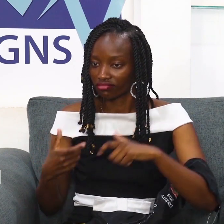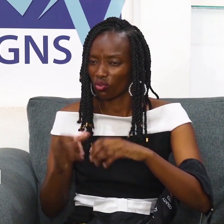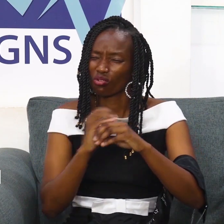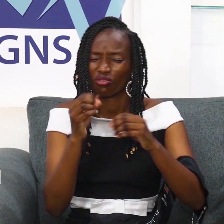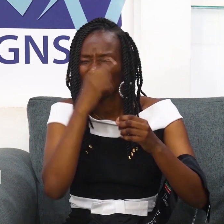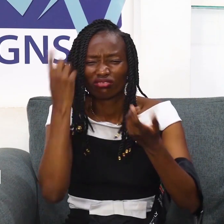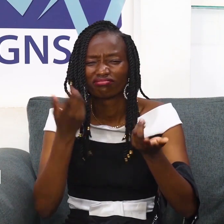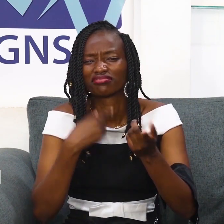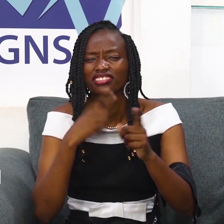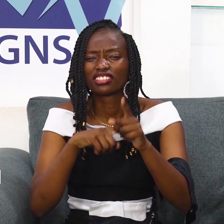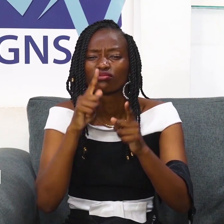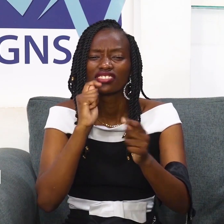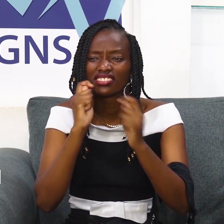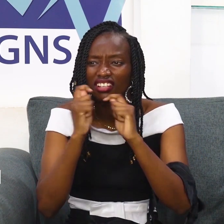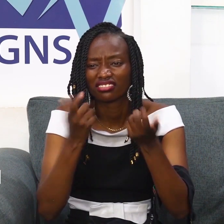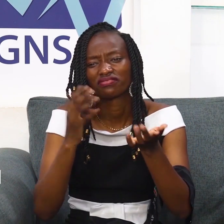they really tried to